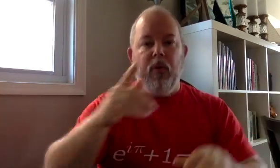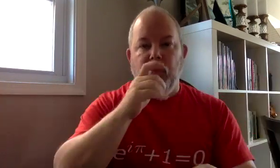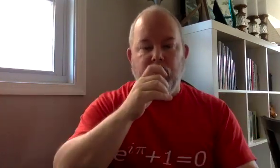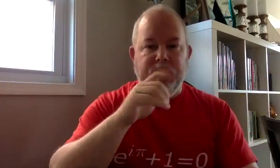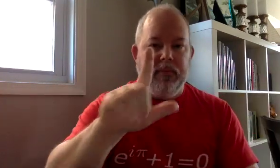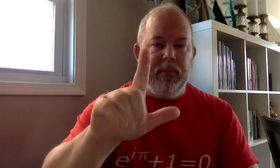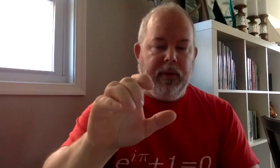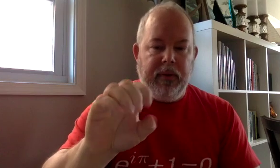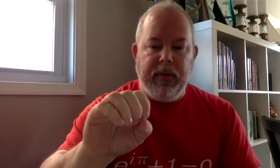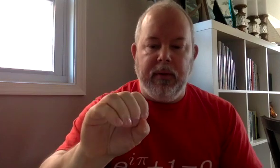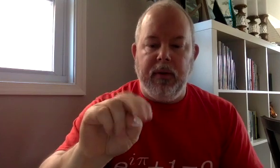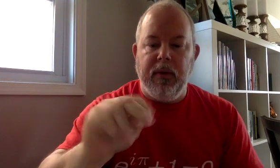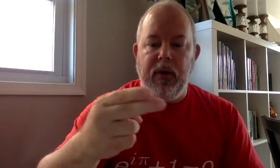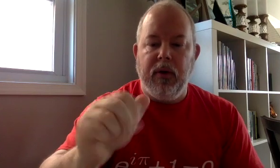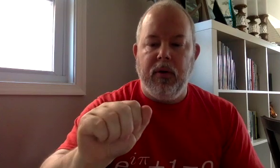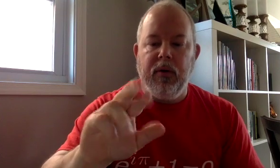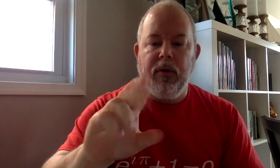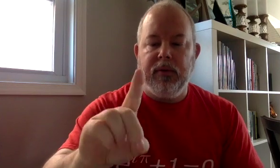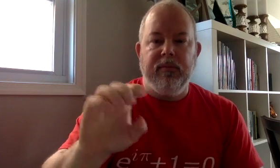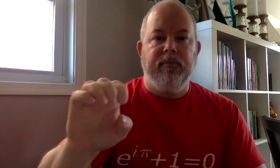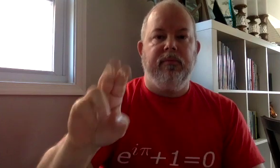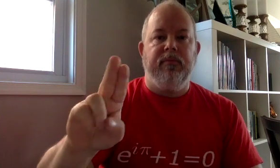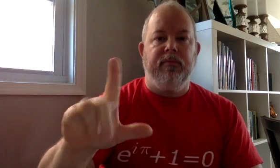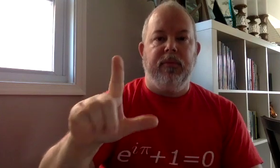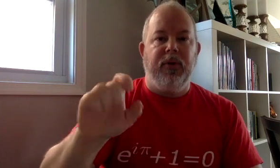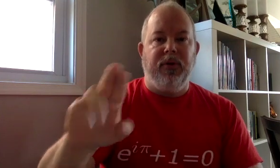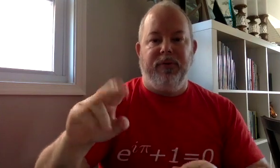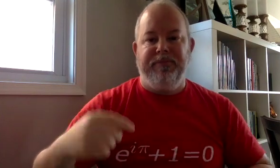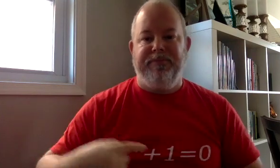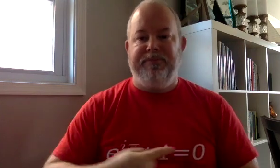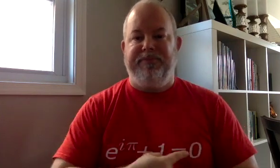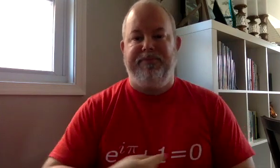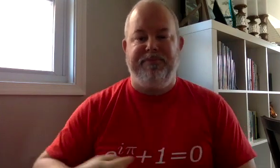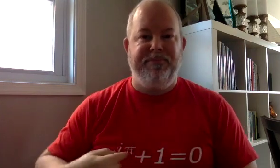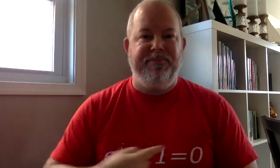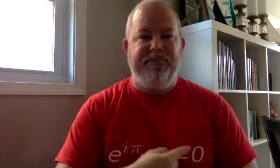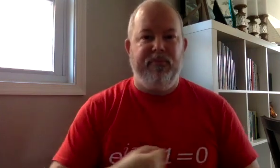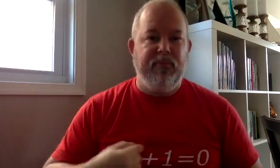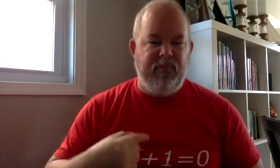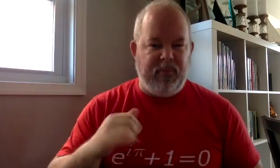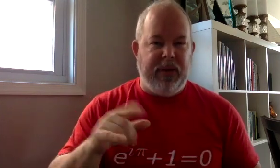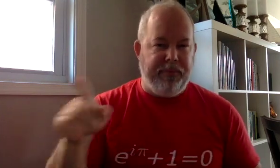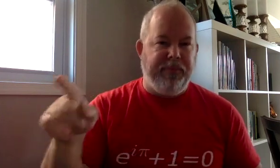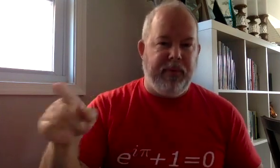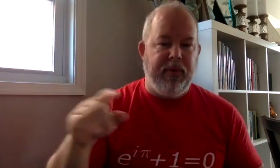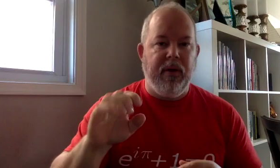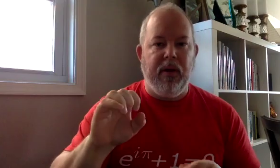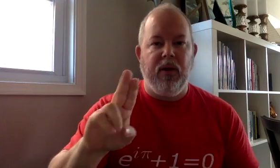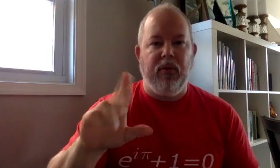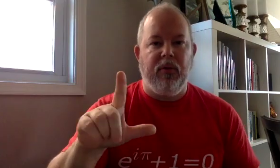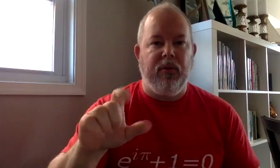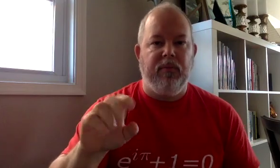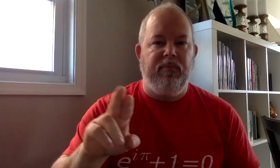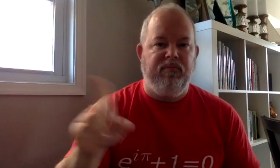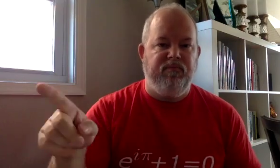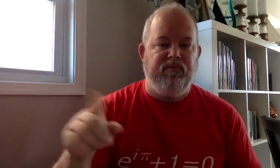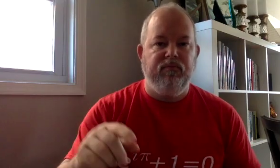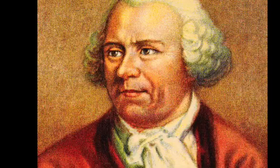to bring the war right to NATO's doorstep comes amid news of a potentially significant development in the global